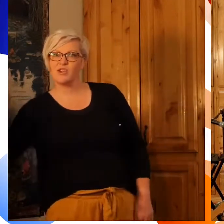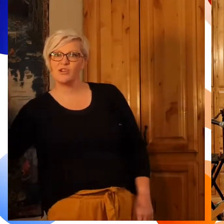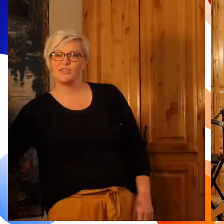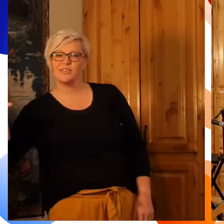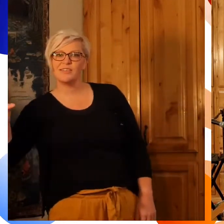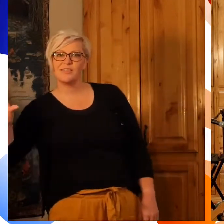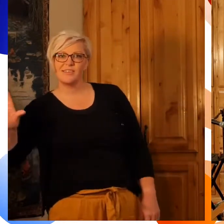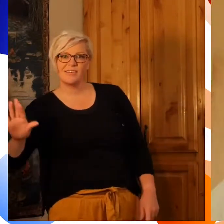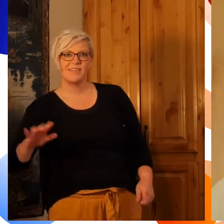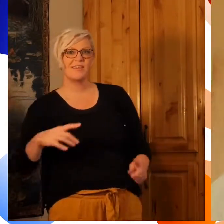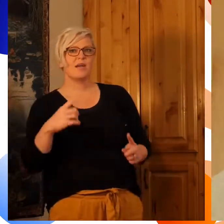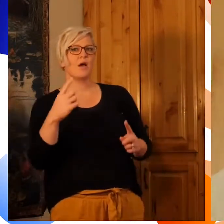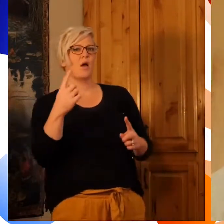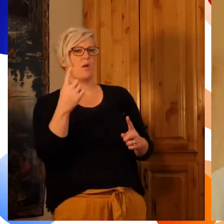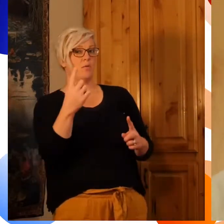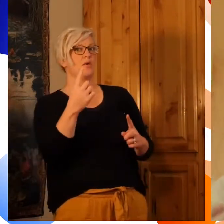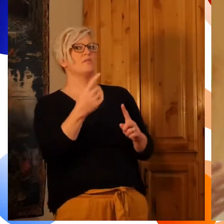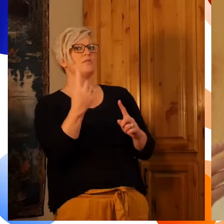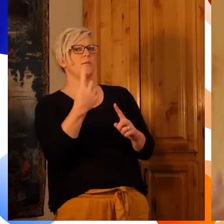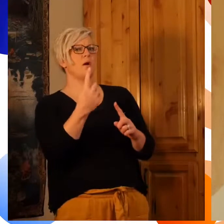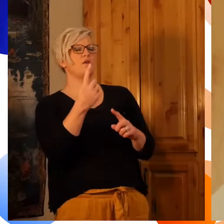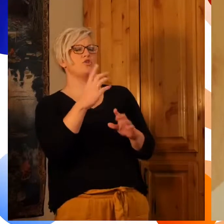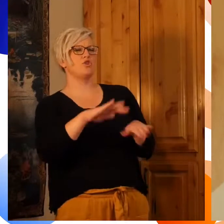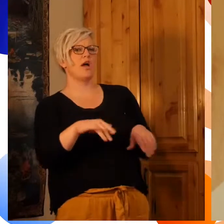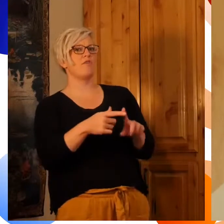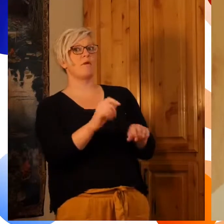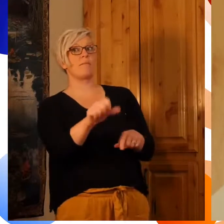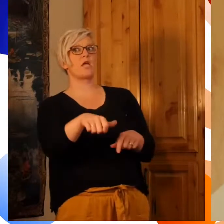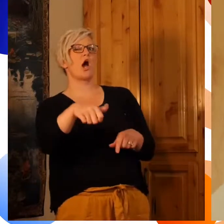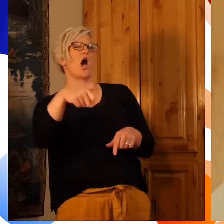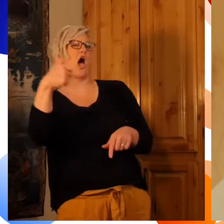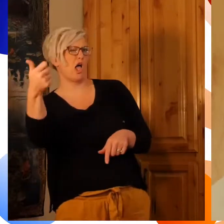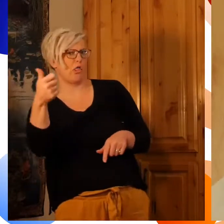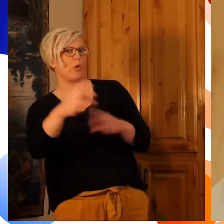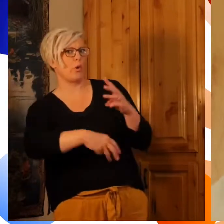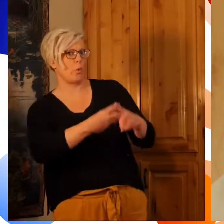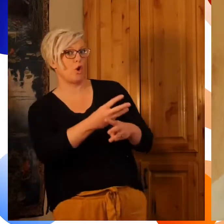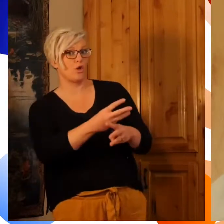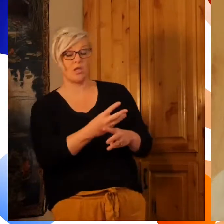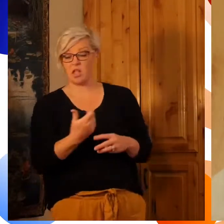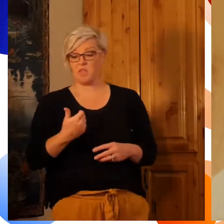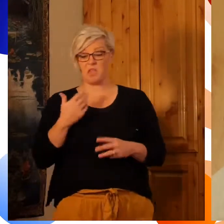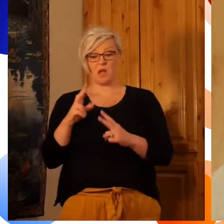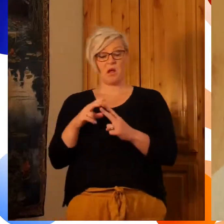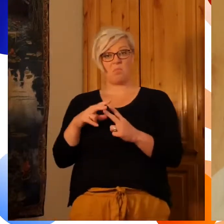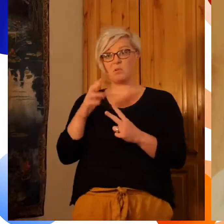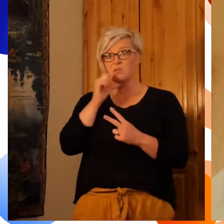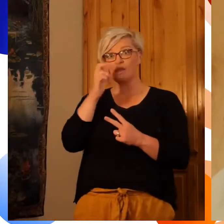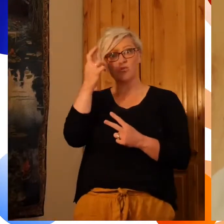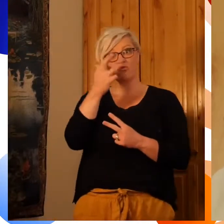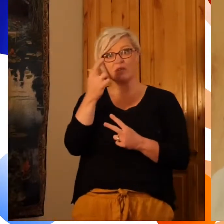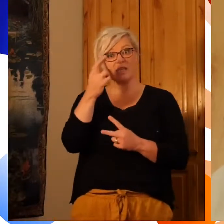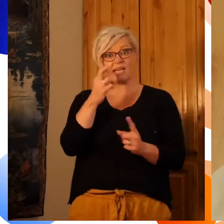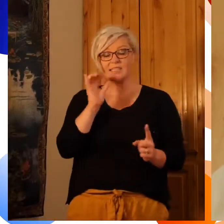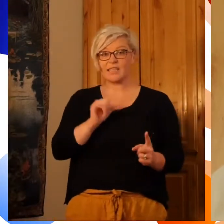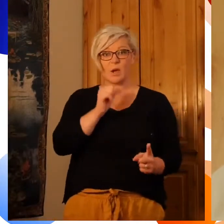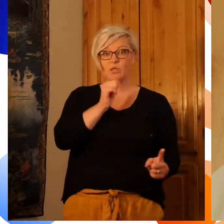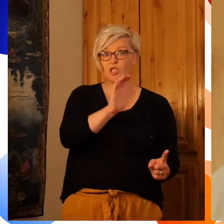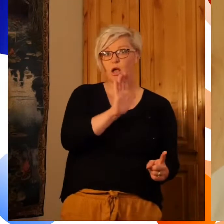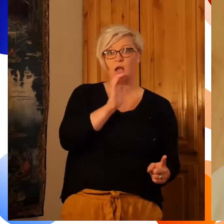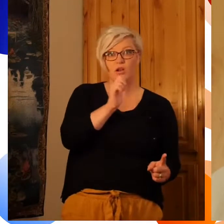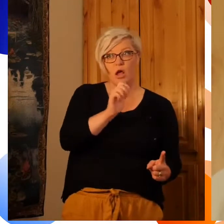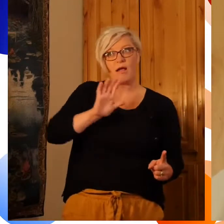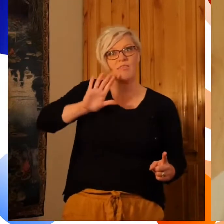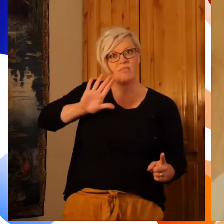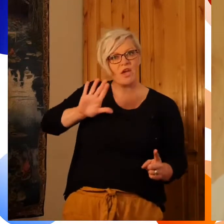other world. And so it was that the young couple didn't realize this wasn't their son after all, but a changeling from